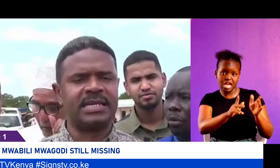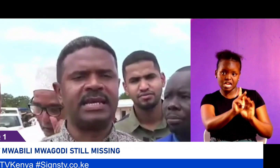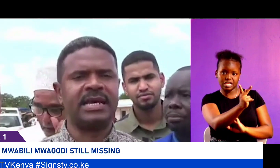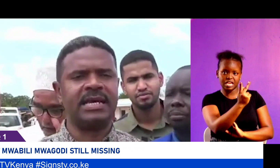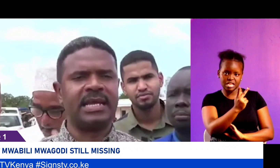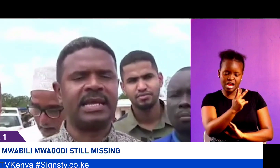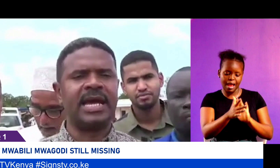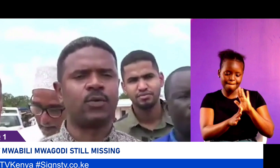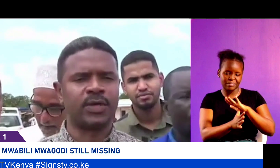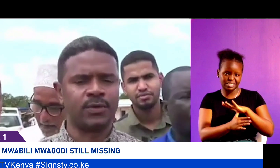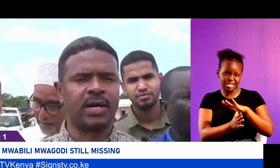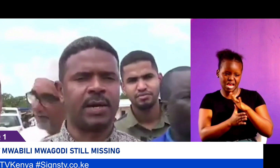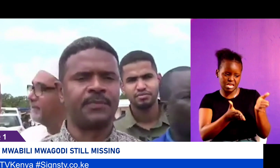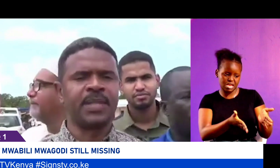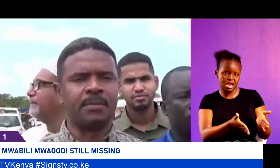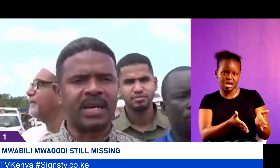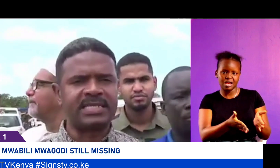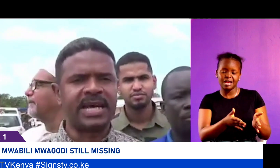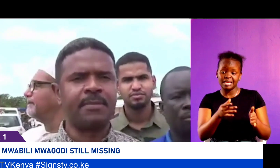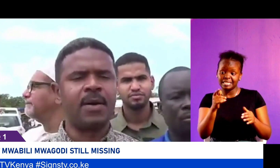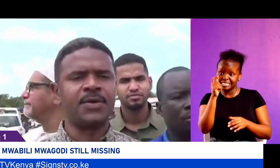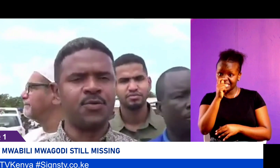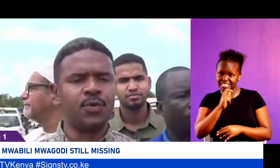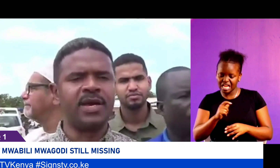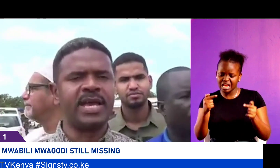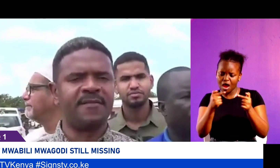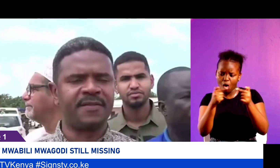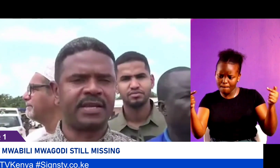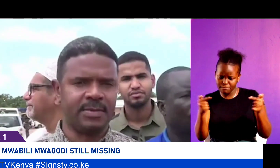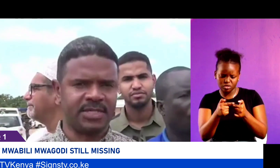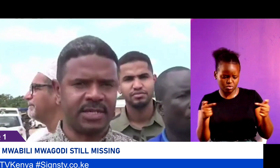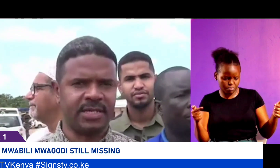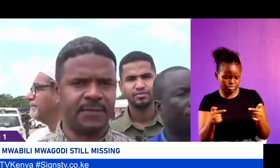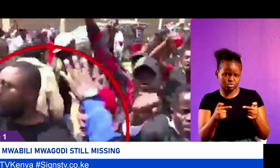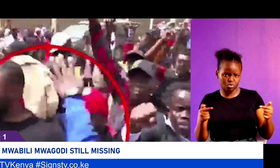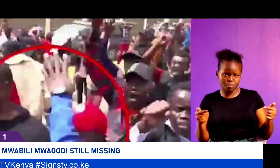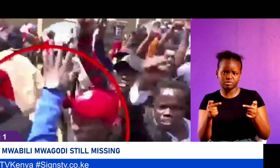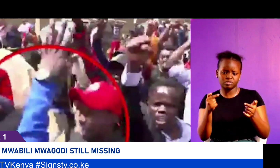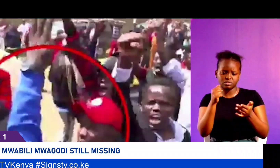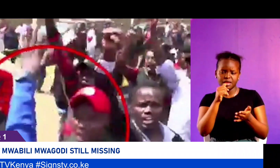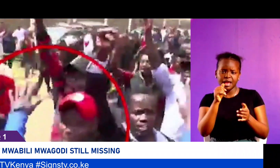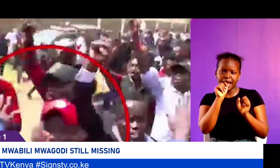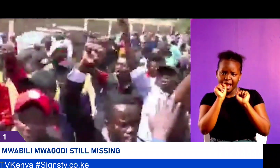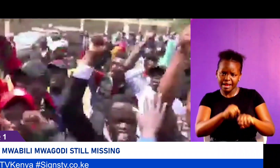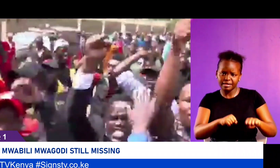Tanzania inaendelea kukiuka mkataba wa Jumuiya ya Afrika Mashariki.